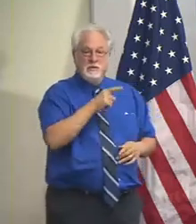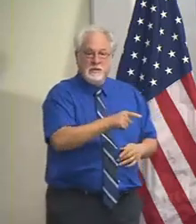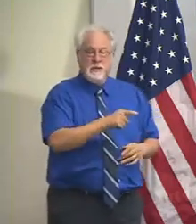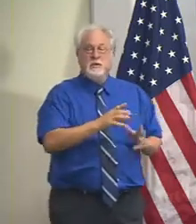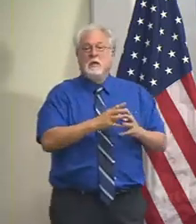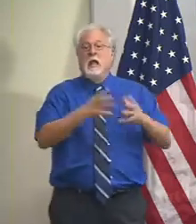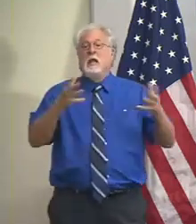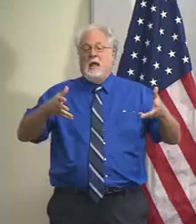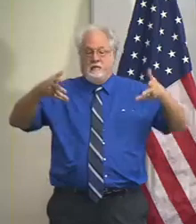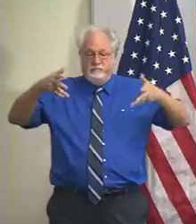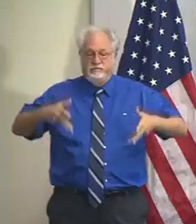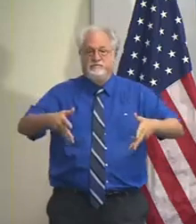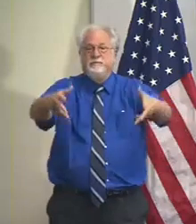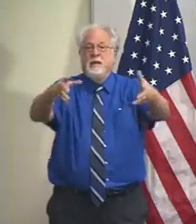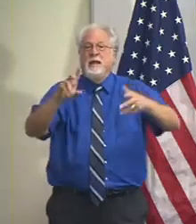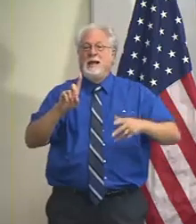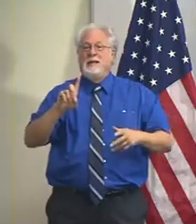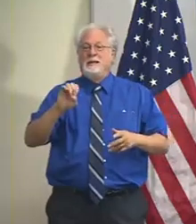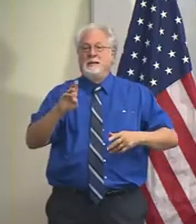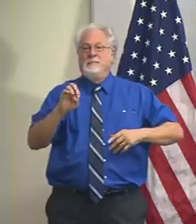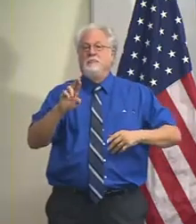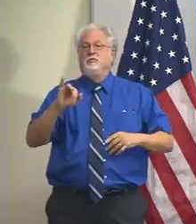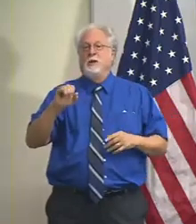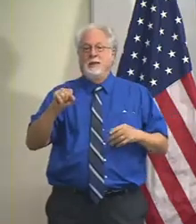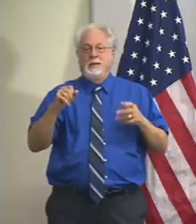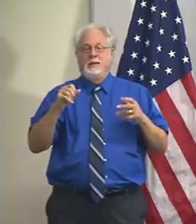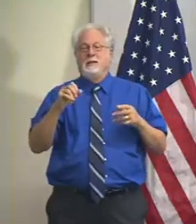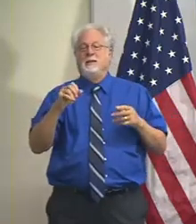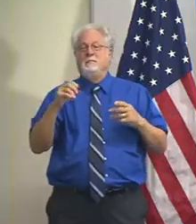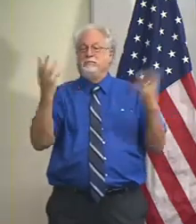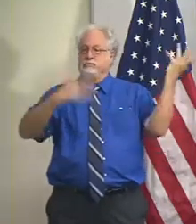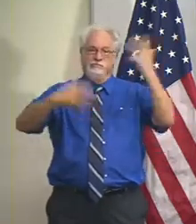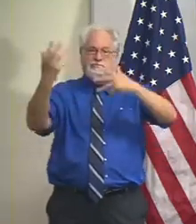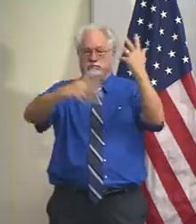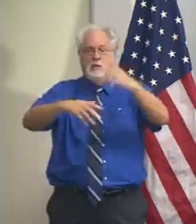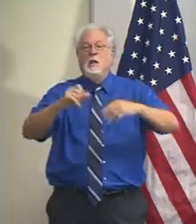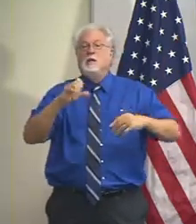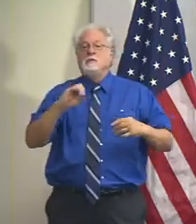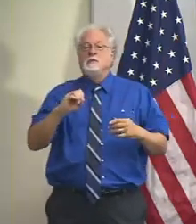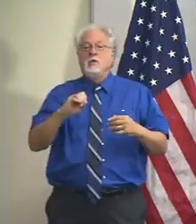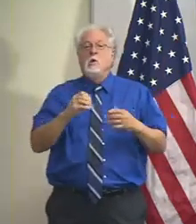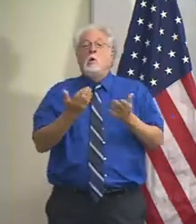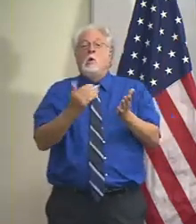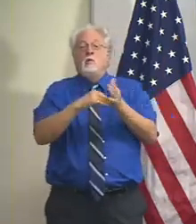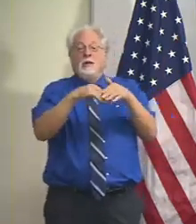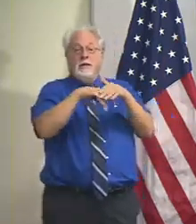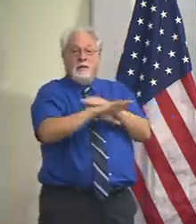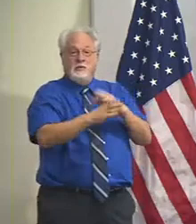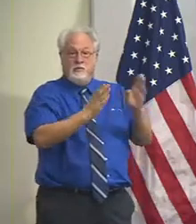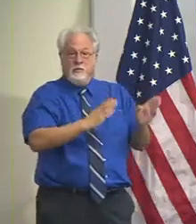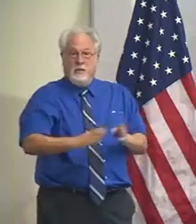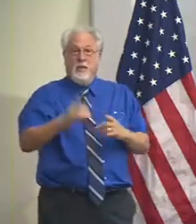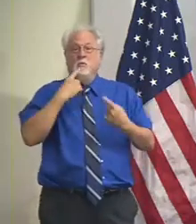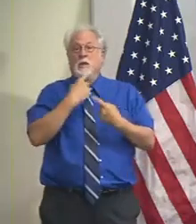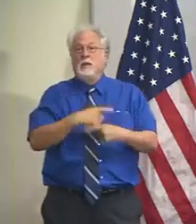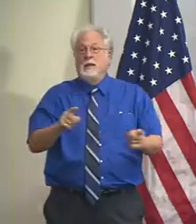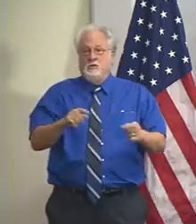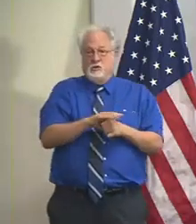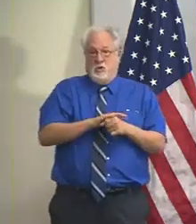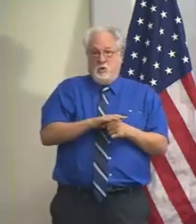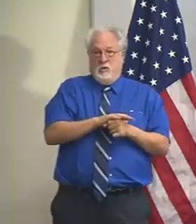a lot of debris down, and so the reentry plan will be announced